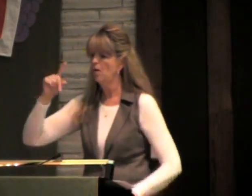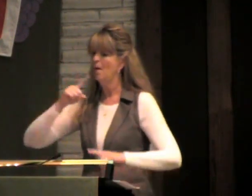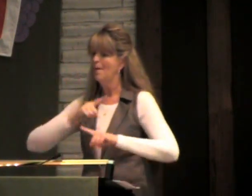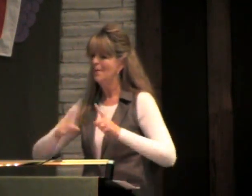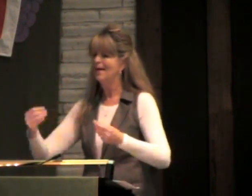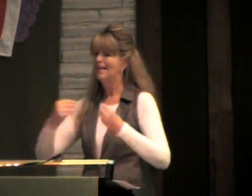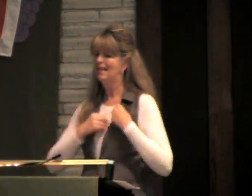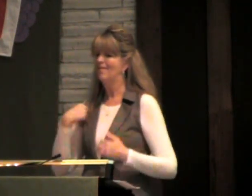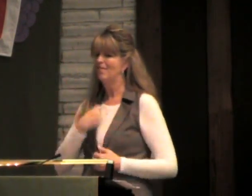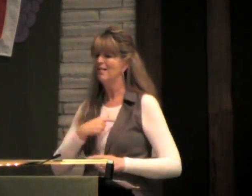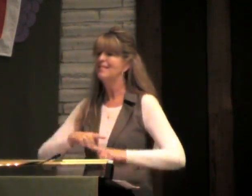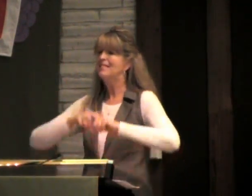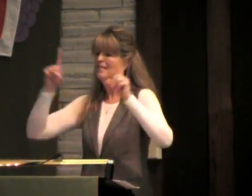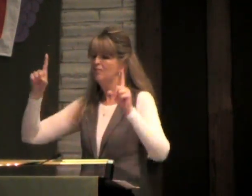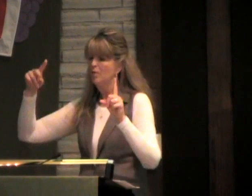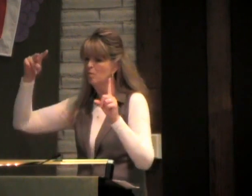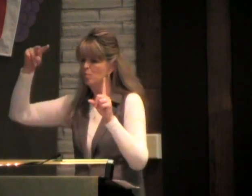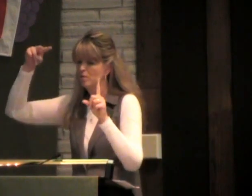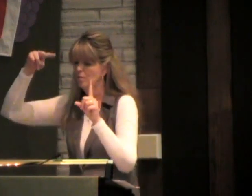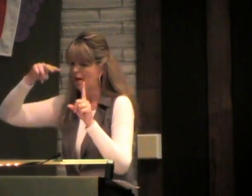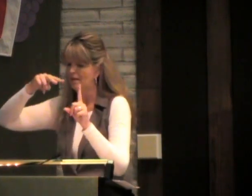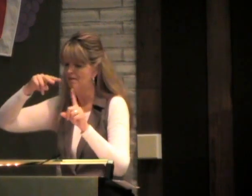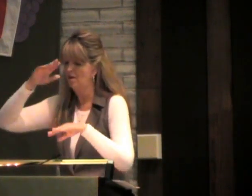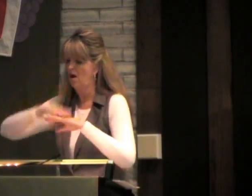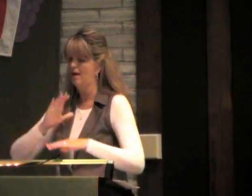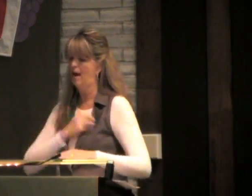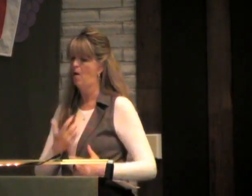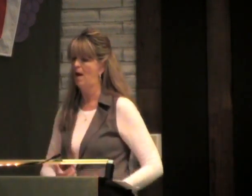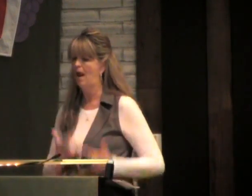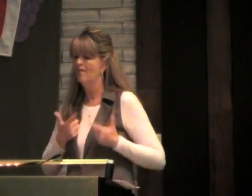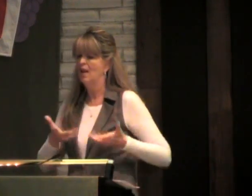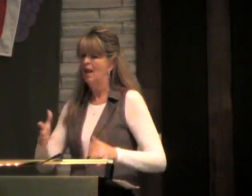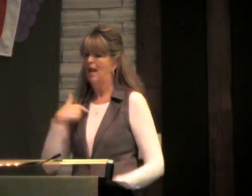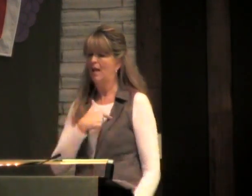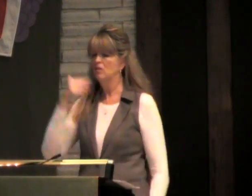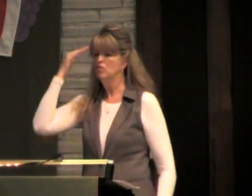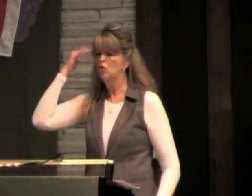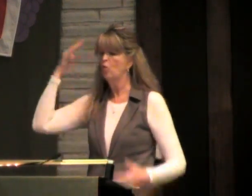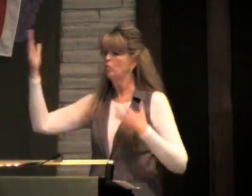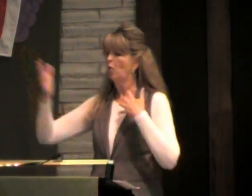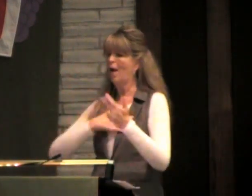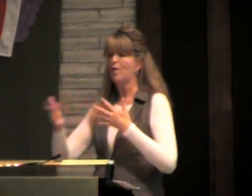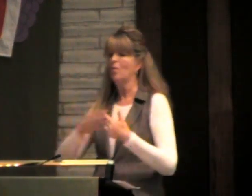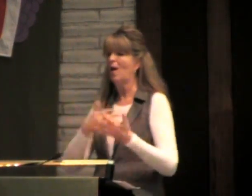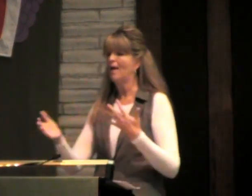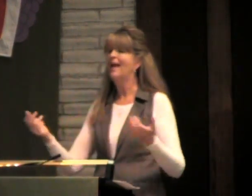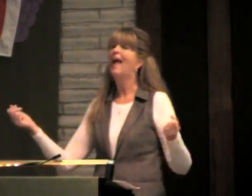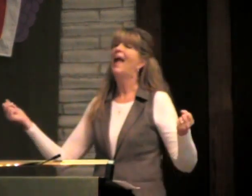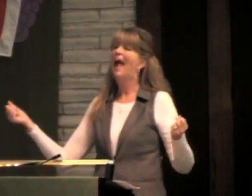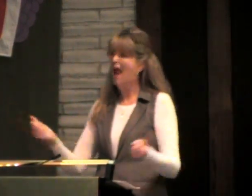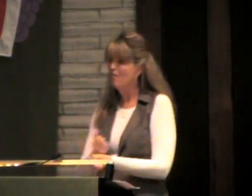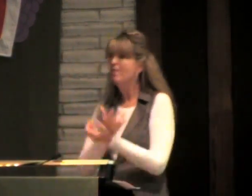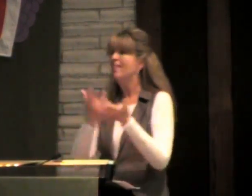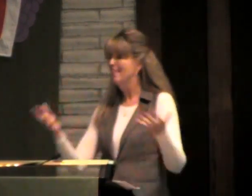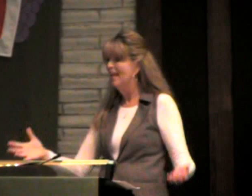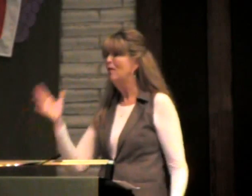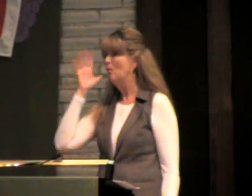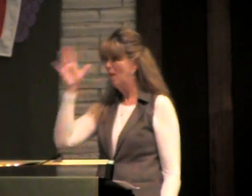will never take away our stress, but it can give us a different viewpoint on our lives. That we know no matter what